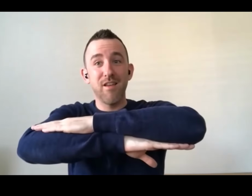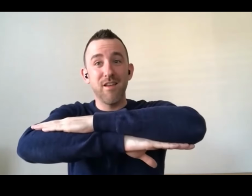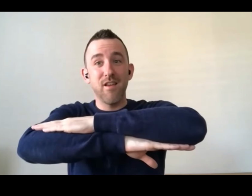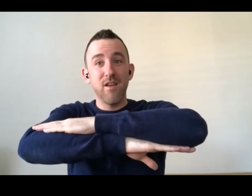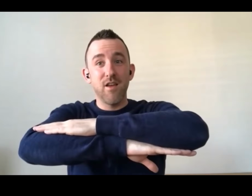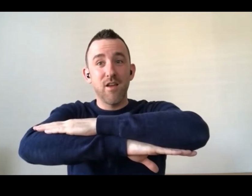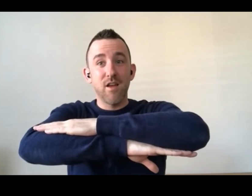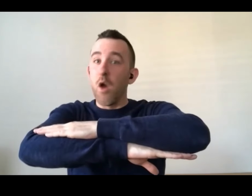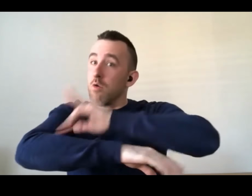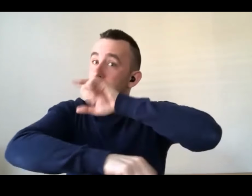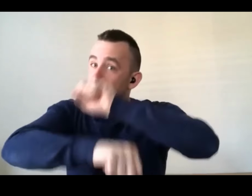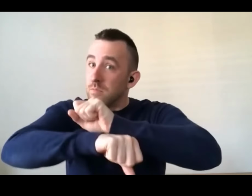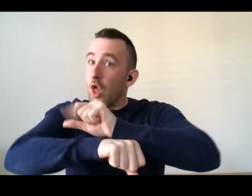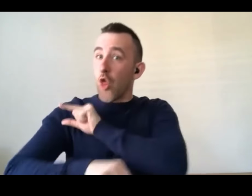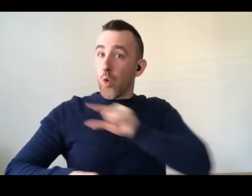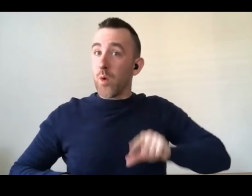we mean the real life Queen